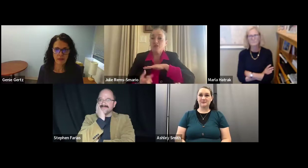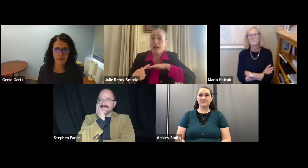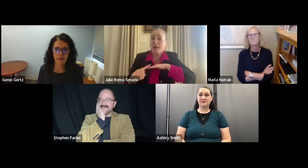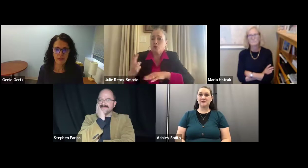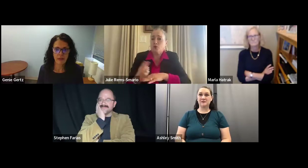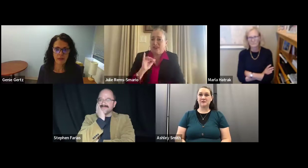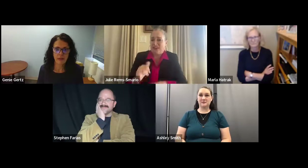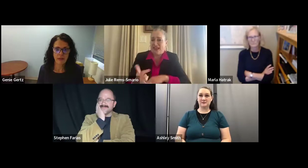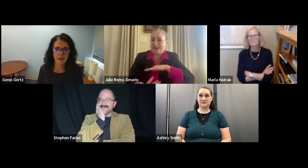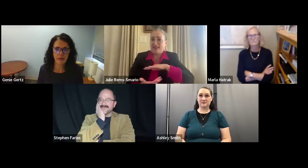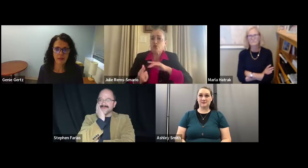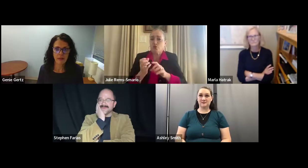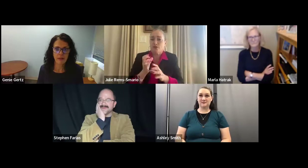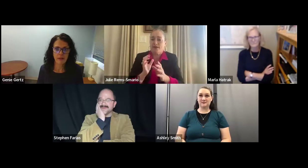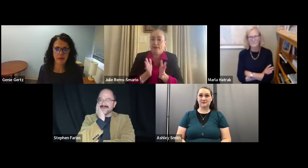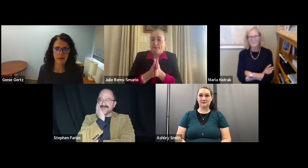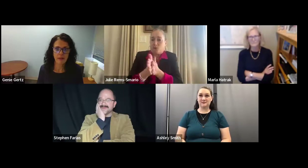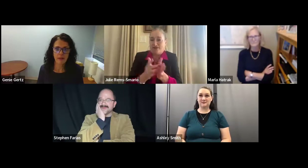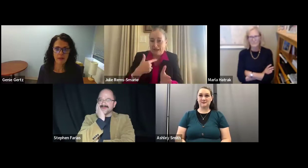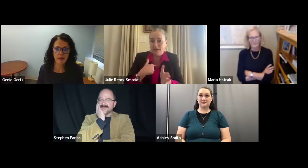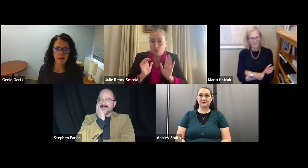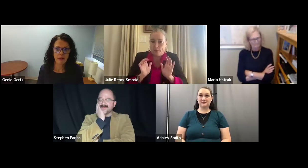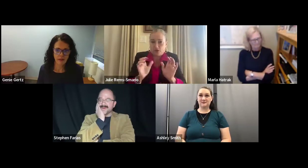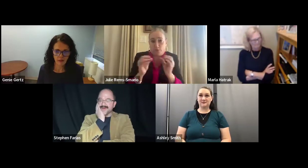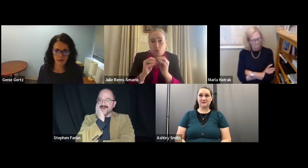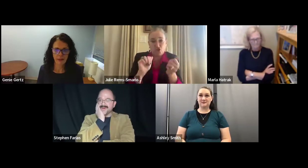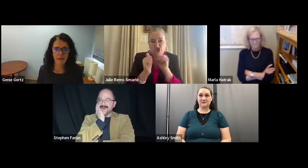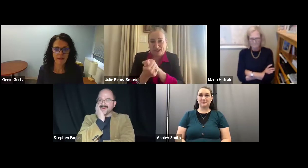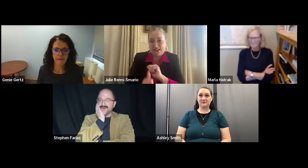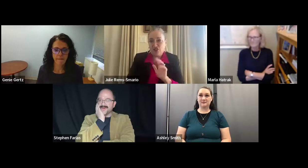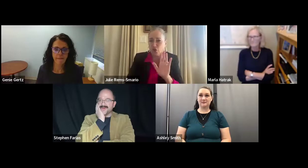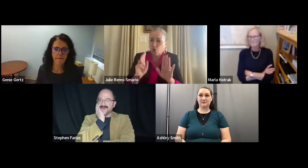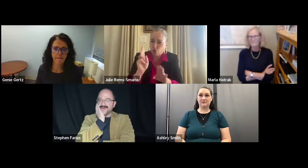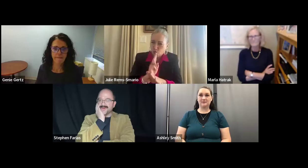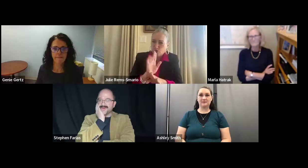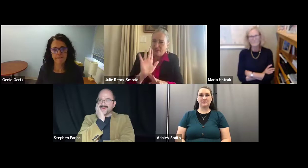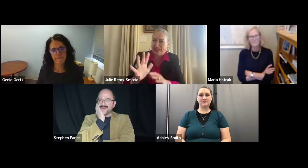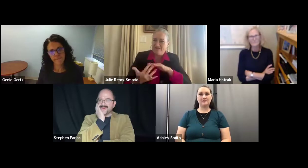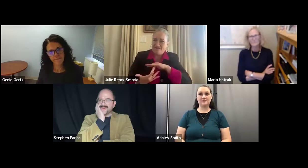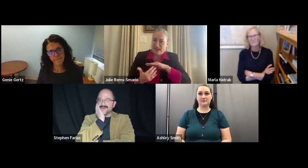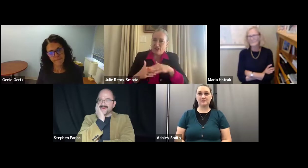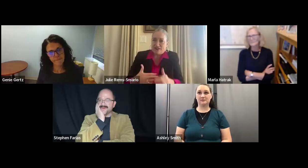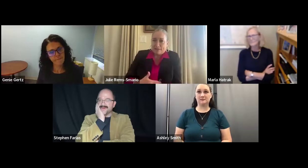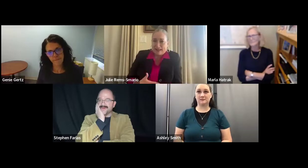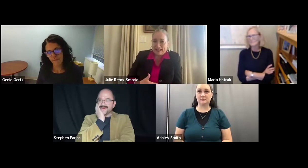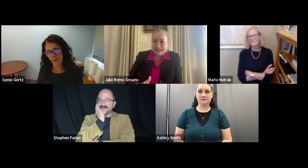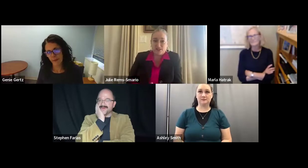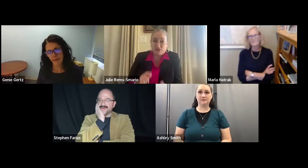using it as persuasion to convince my daughter to give my granddaughter a cochlear implant. So again, that